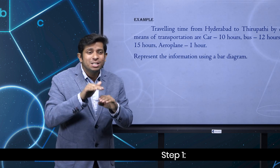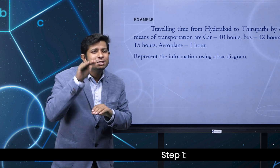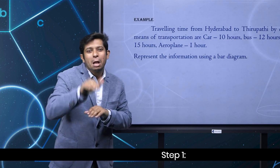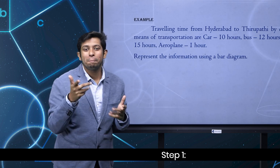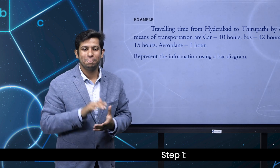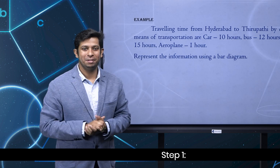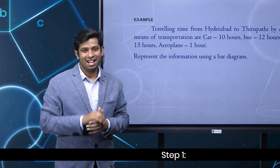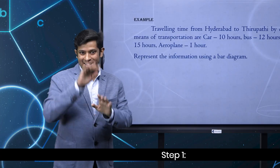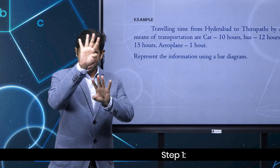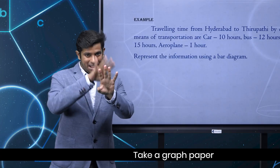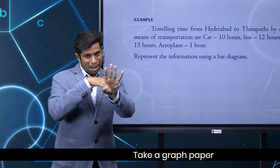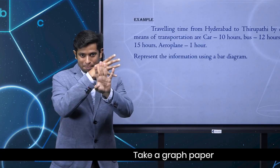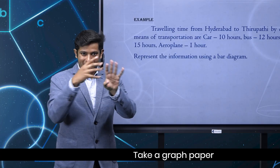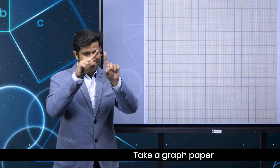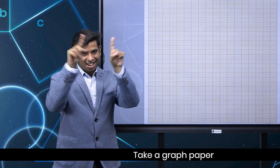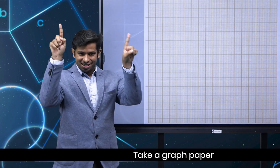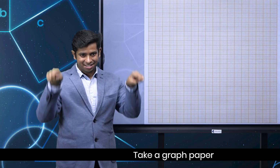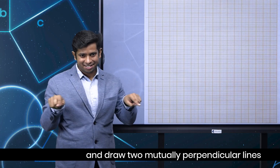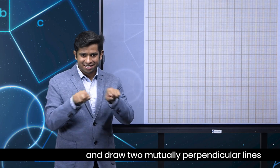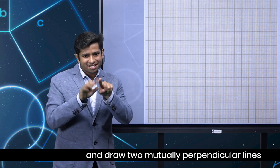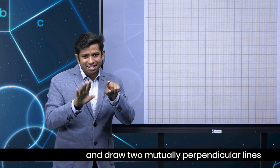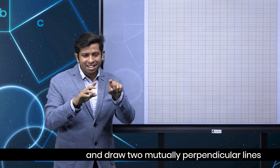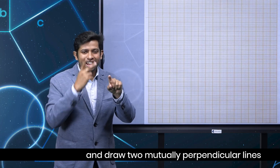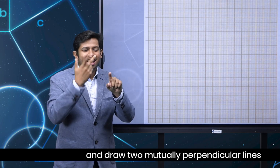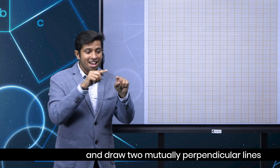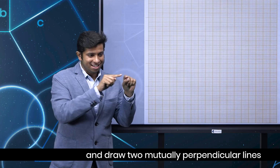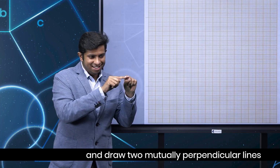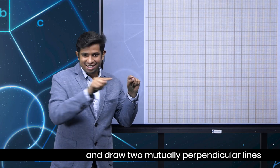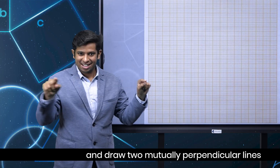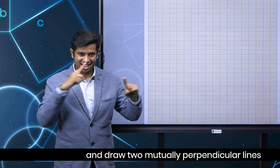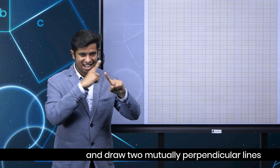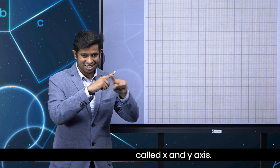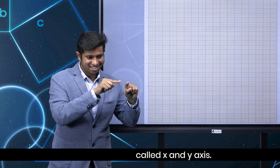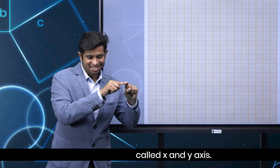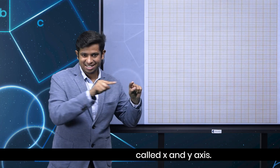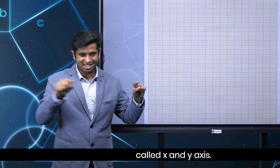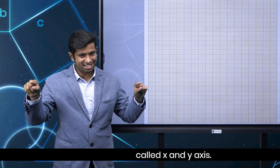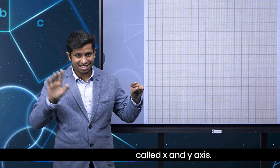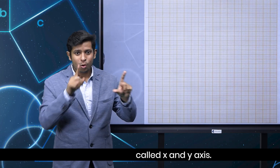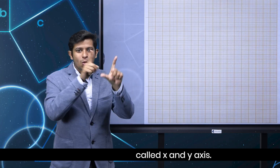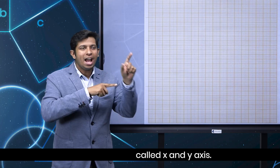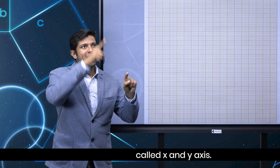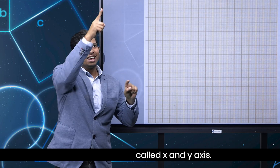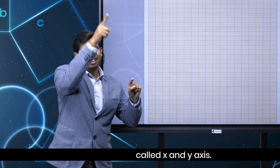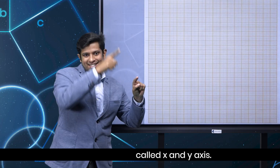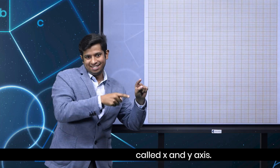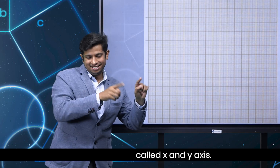1. Take a graph paper and draw two mutually perpendicular lines called x and y axis.